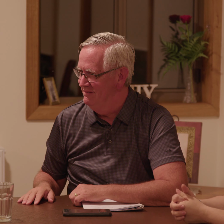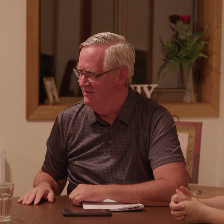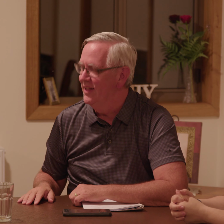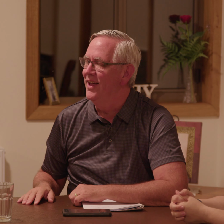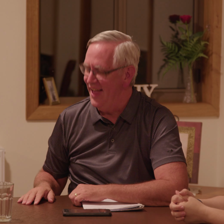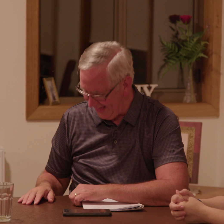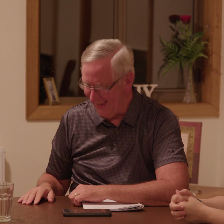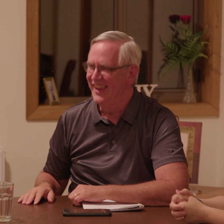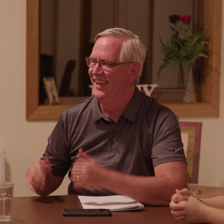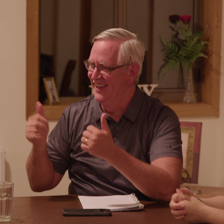Huh?